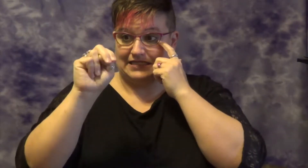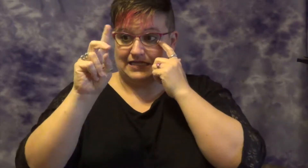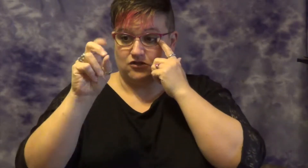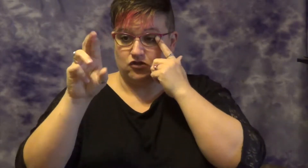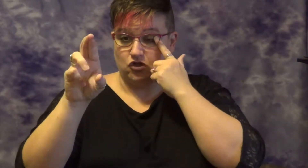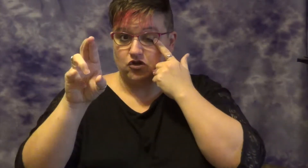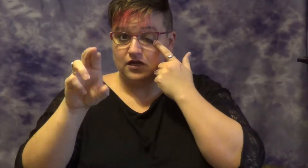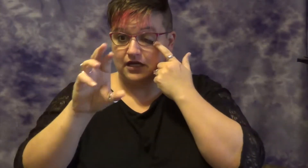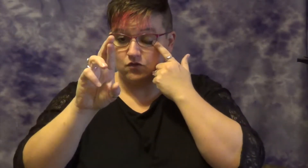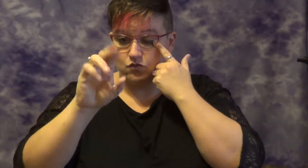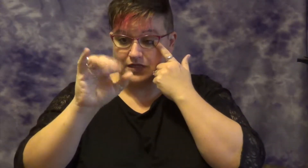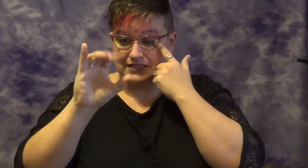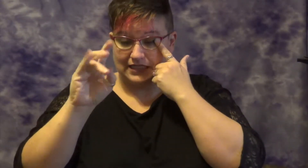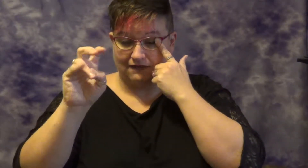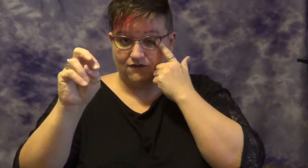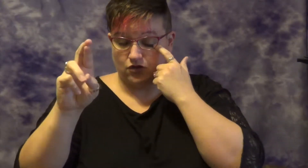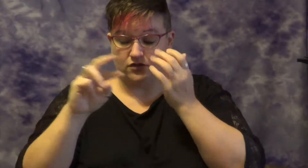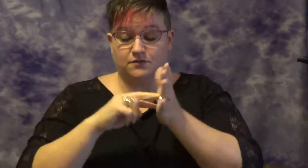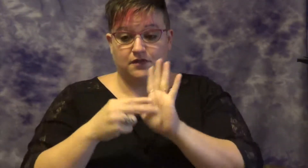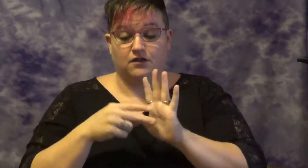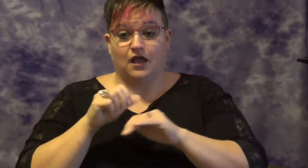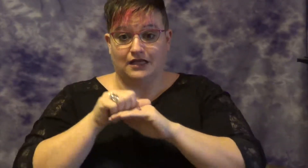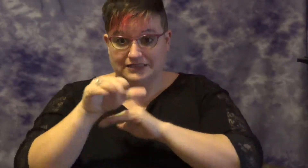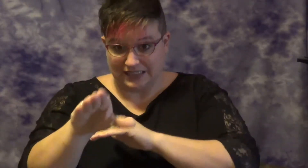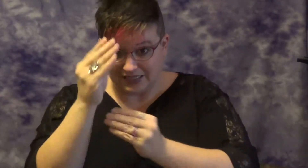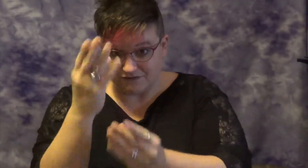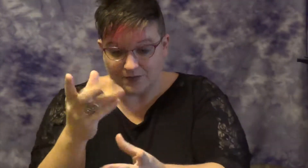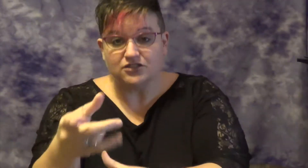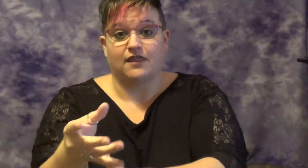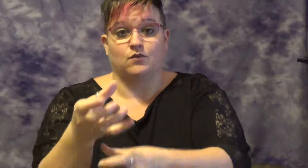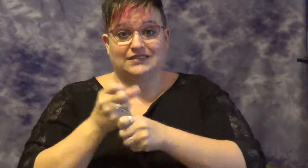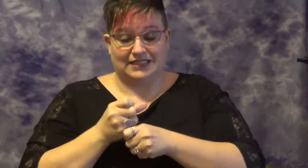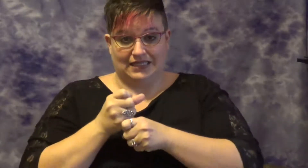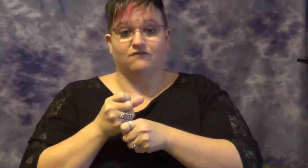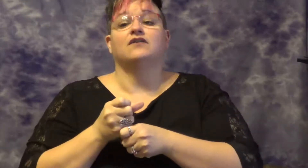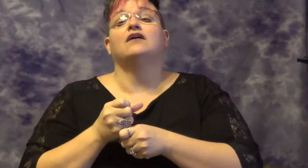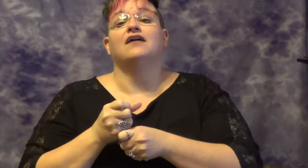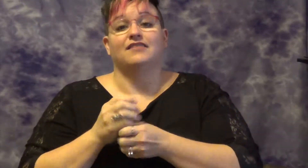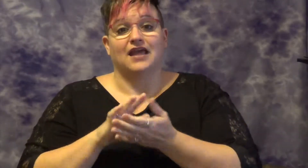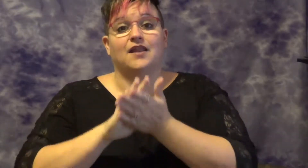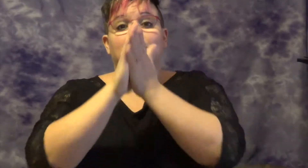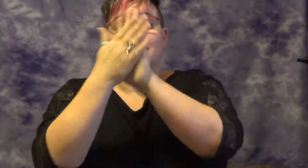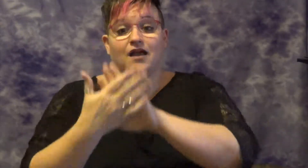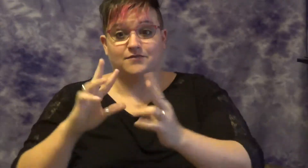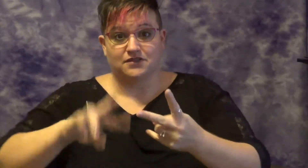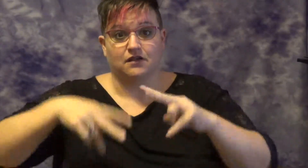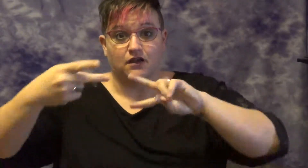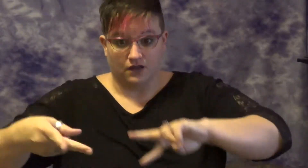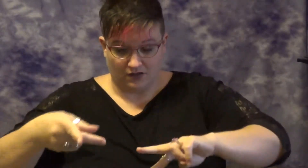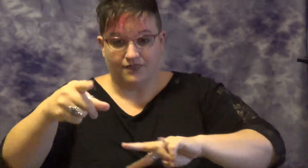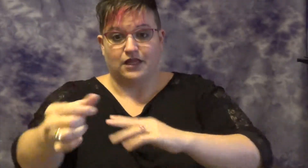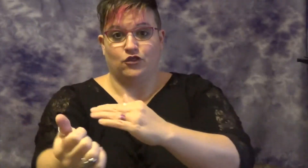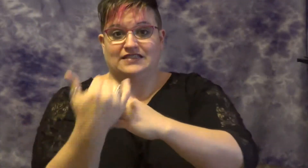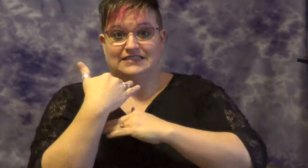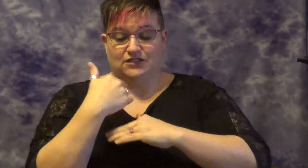be the receiver. So if I'm giving you the message, you're receiving that information. And then